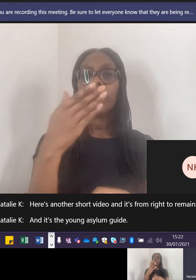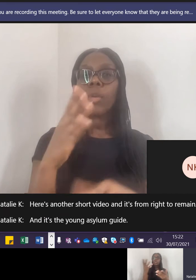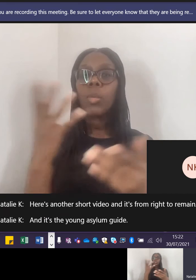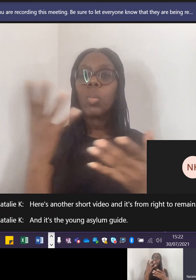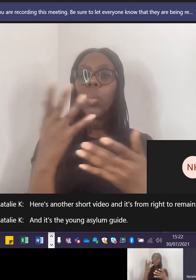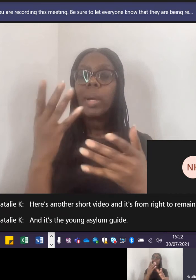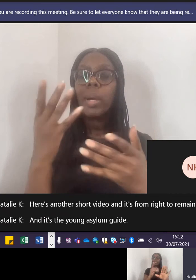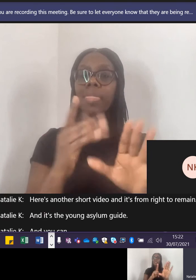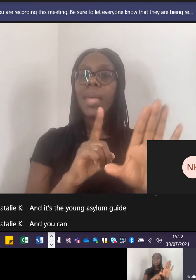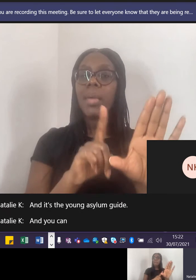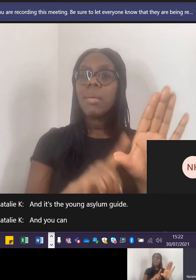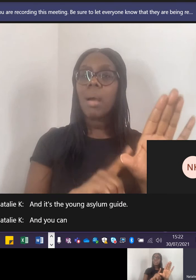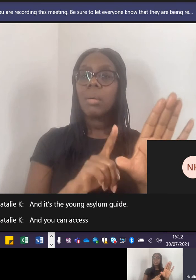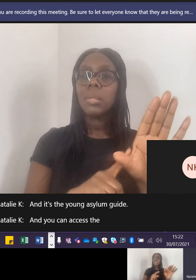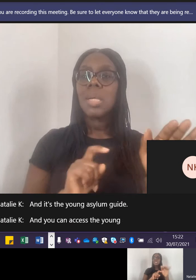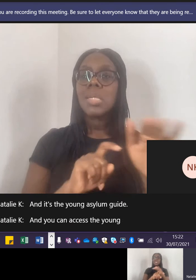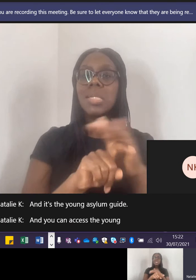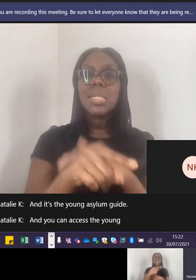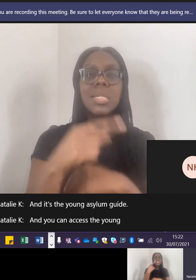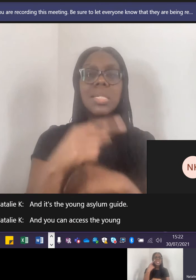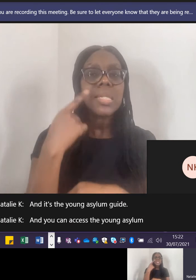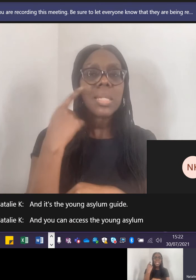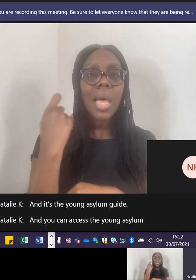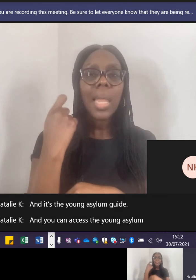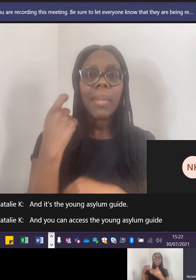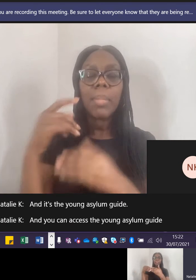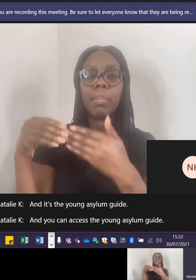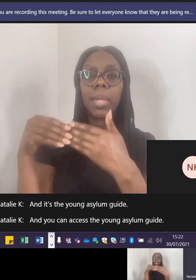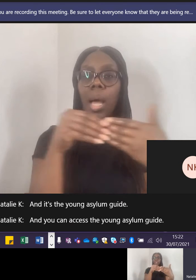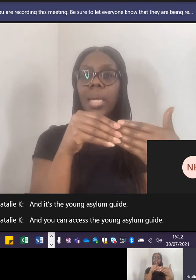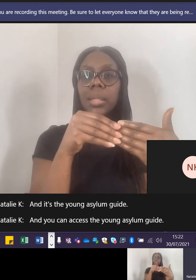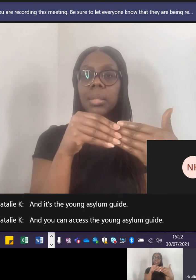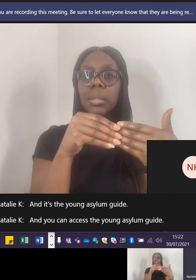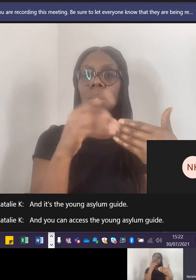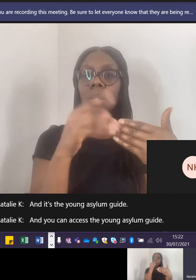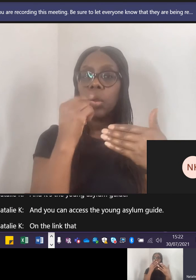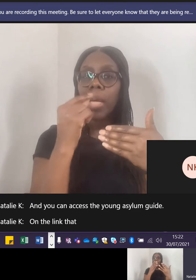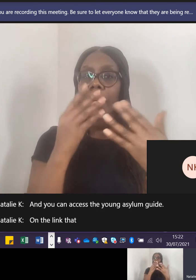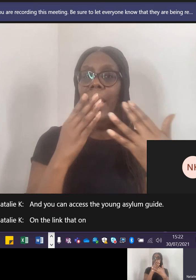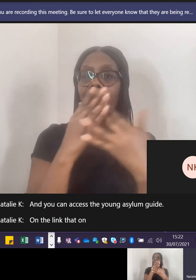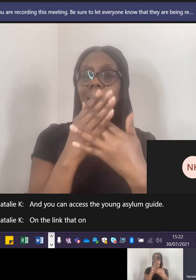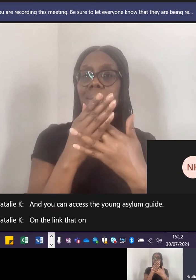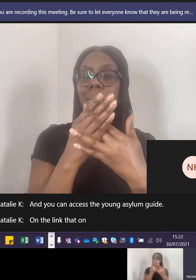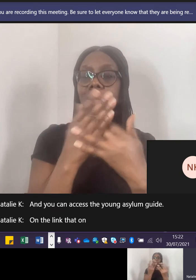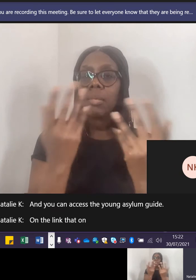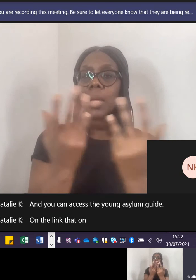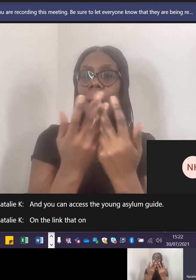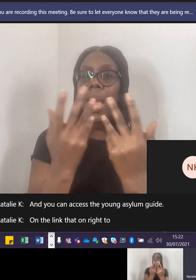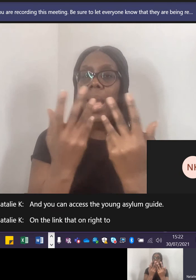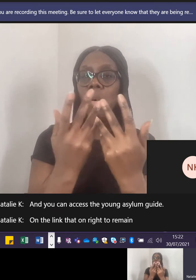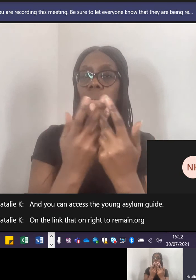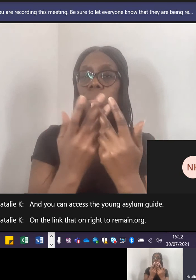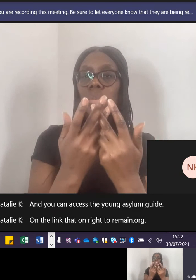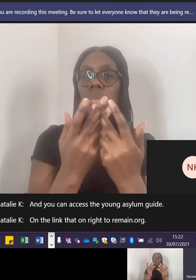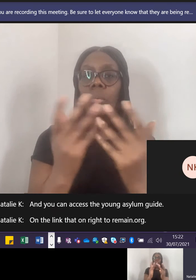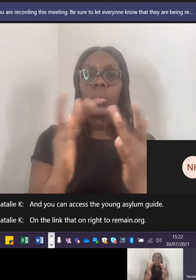and you can access the Young Asylum Guide on the link there on righttoremain.org.